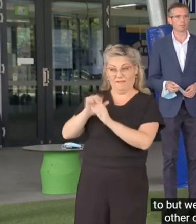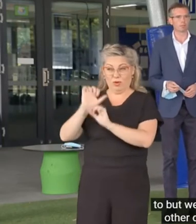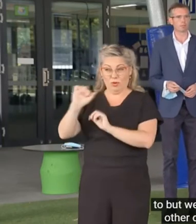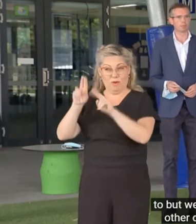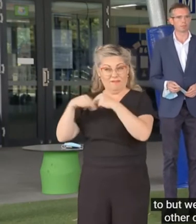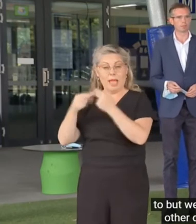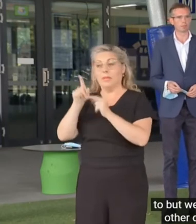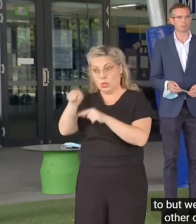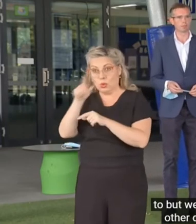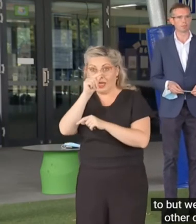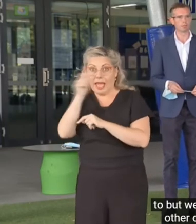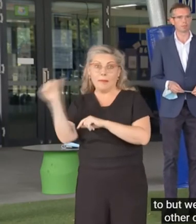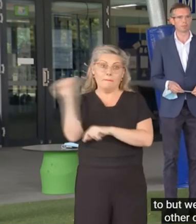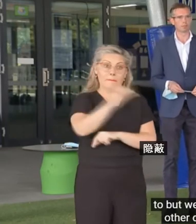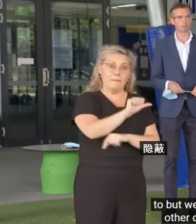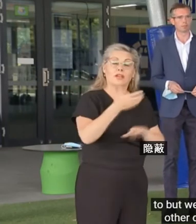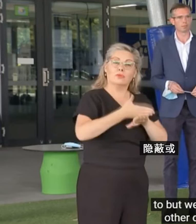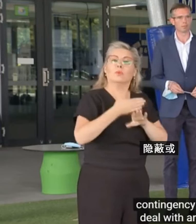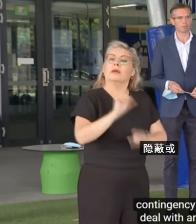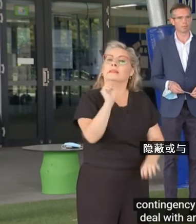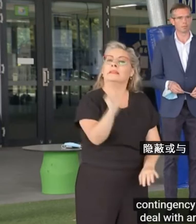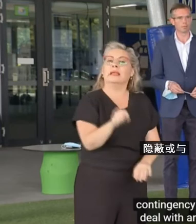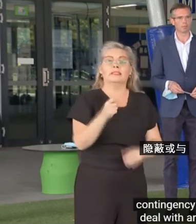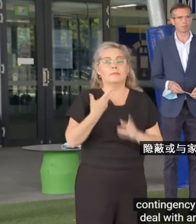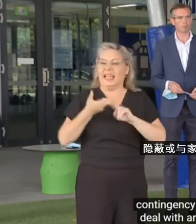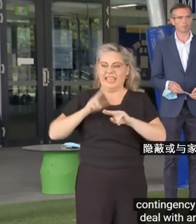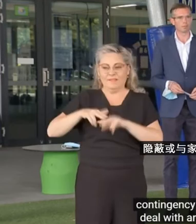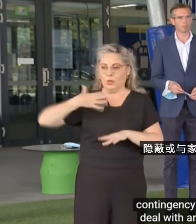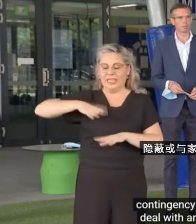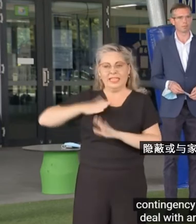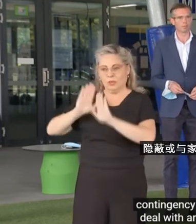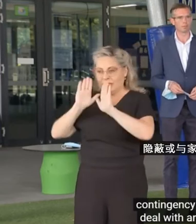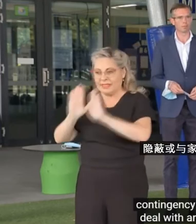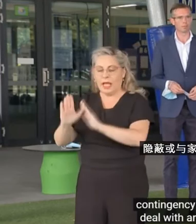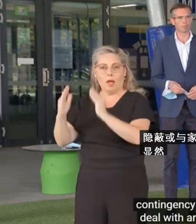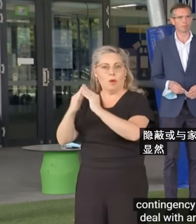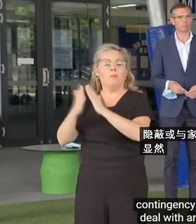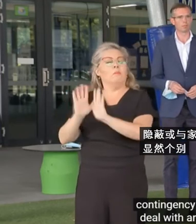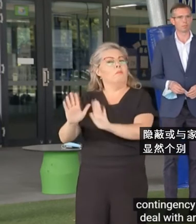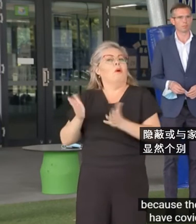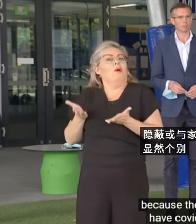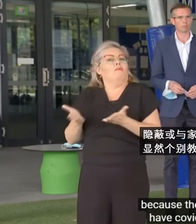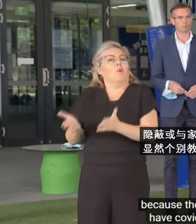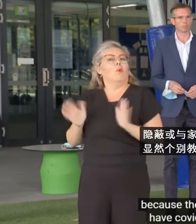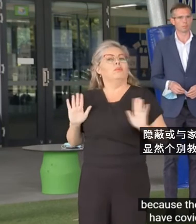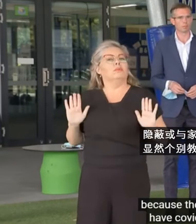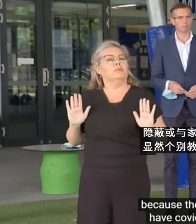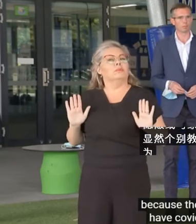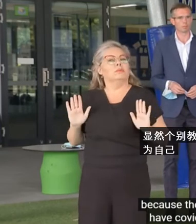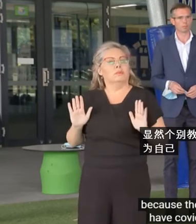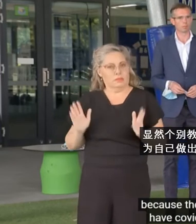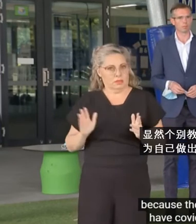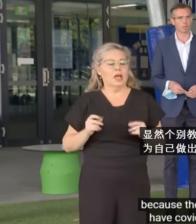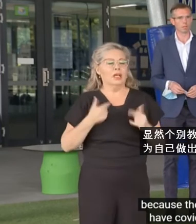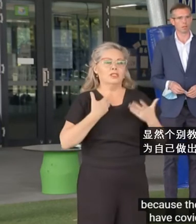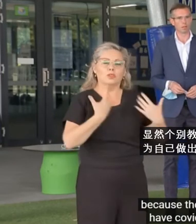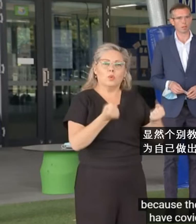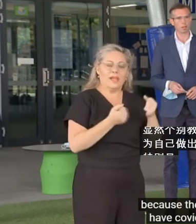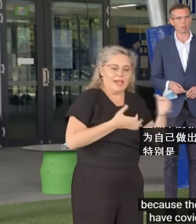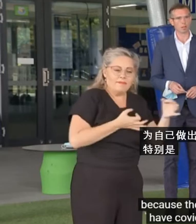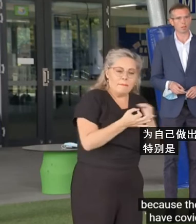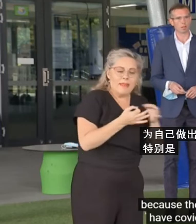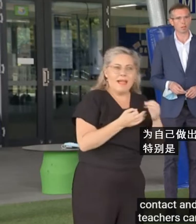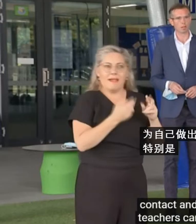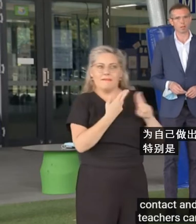absences for staff because they either themselves have COVID or are a household contact. And obviously individual teachers can make that personal decision